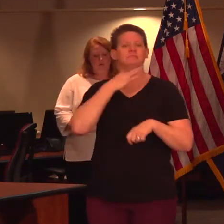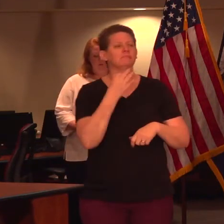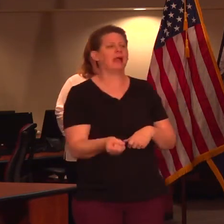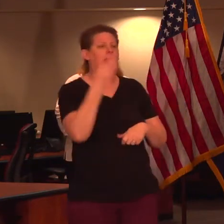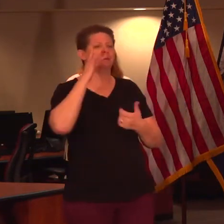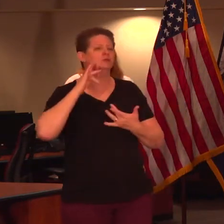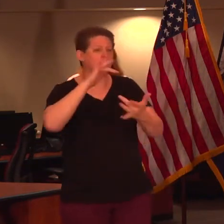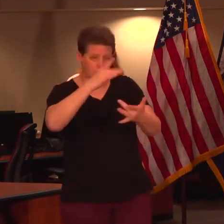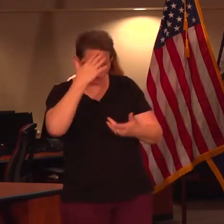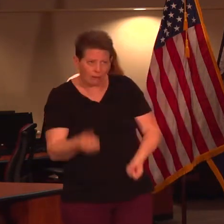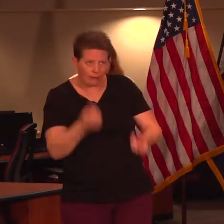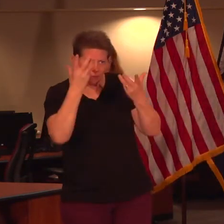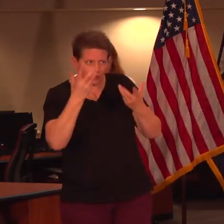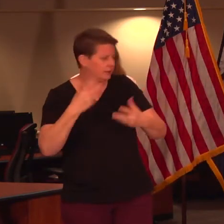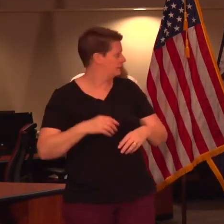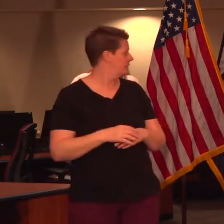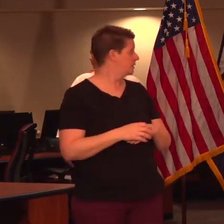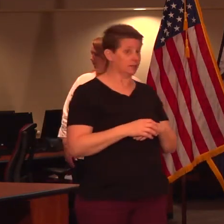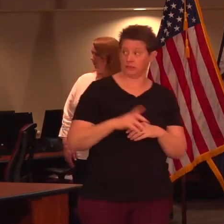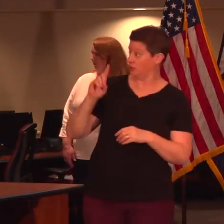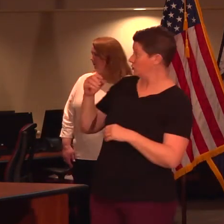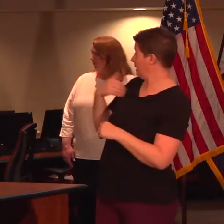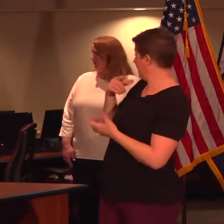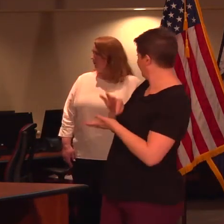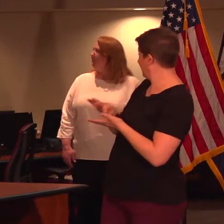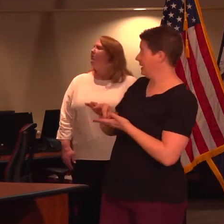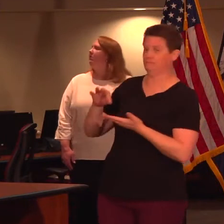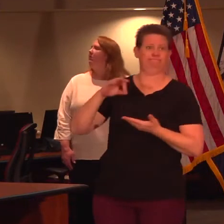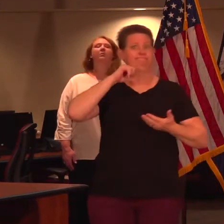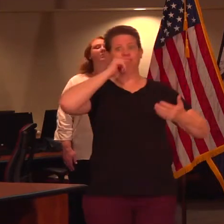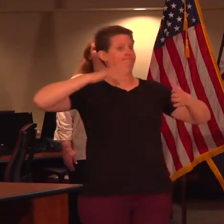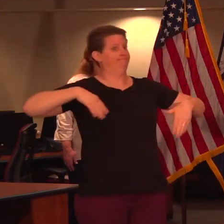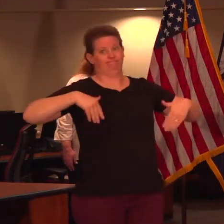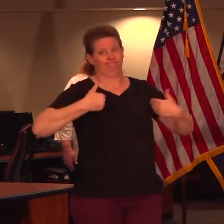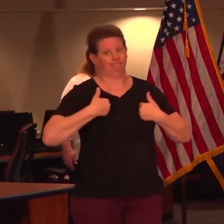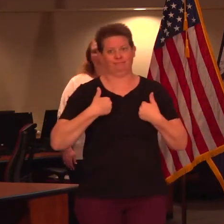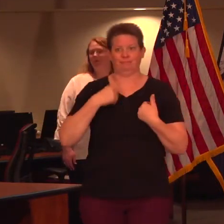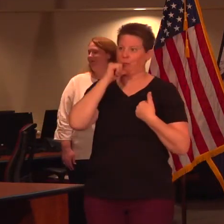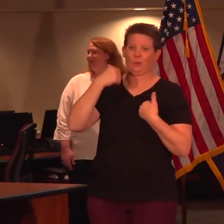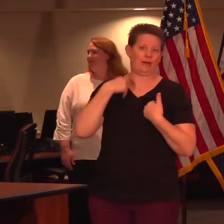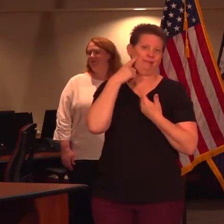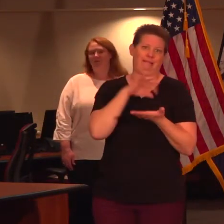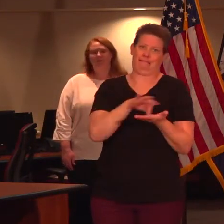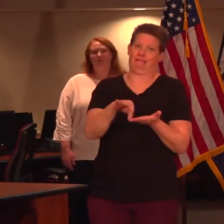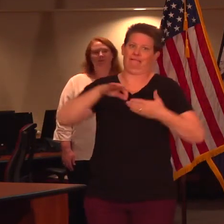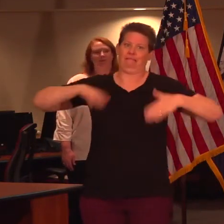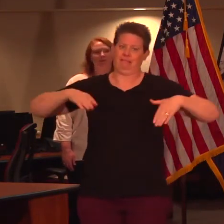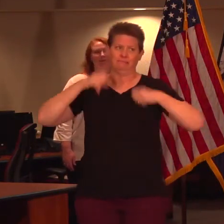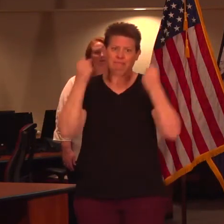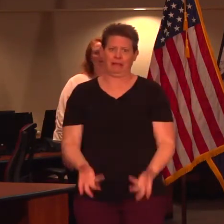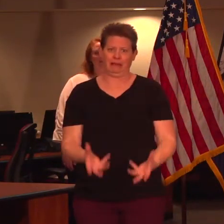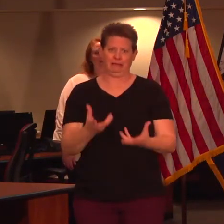Do we have a count? Do we have a count at this time? We don't have an accurate count, sir. Could you hear, we don't have an accurate count, but there are a lot of